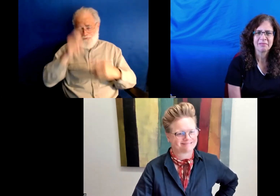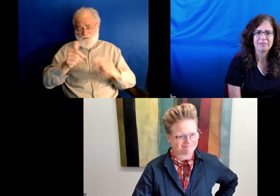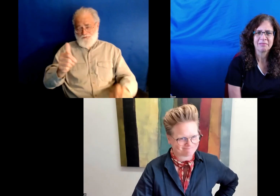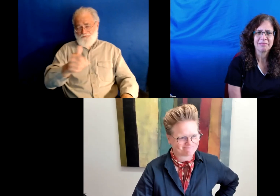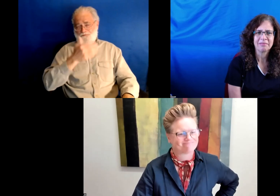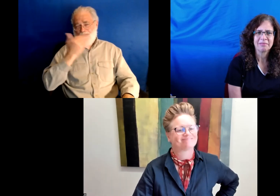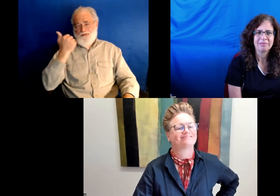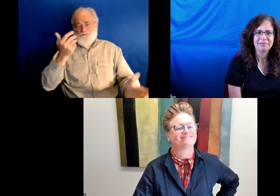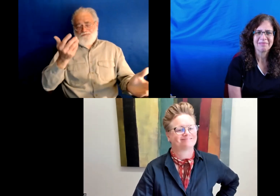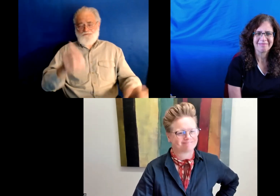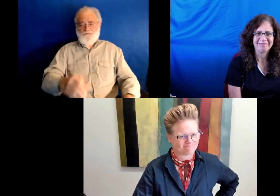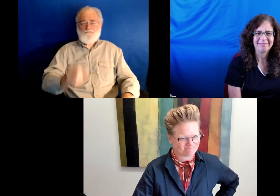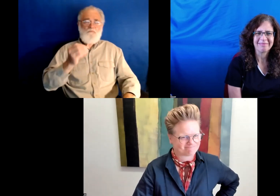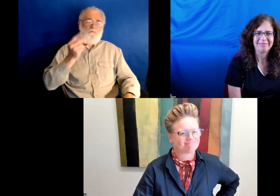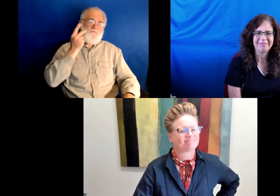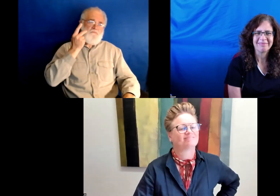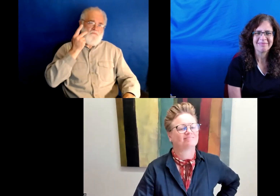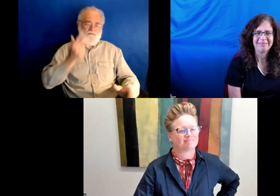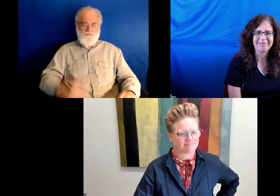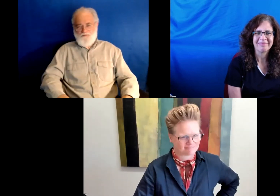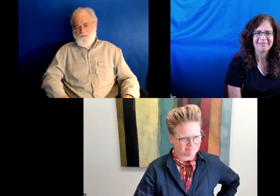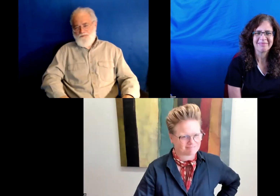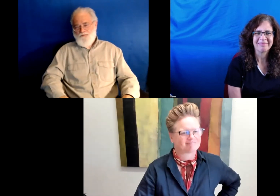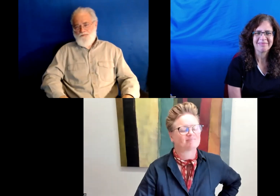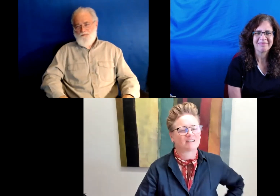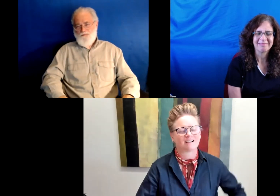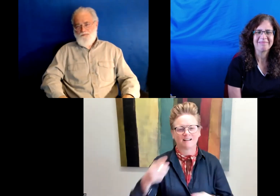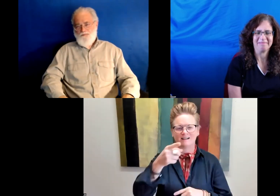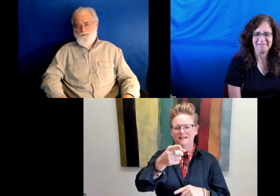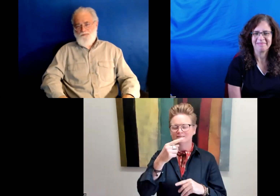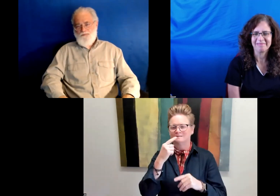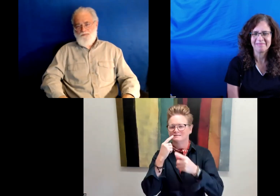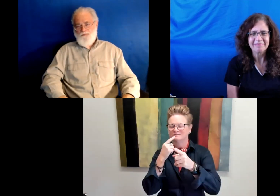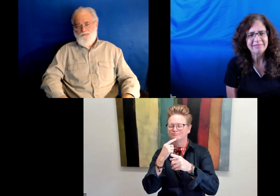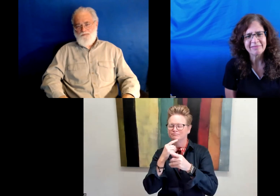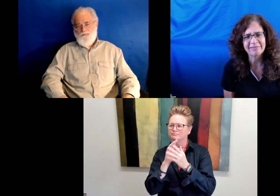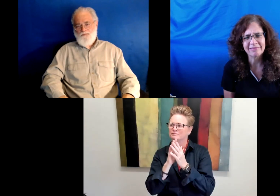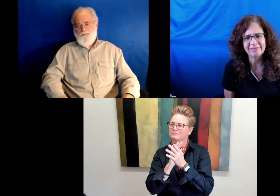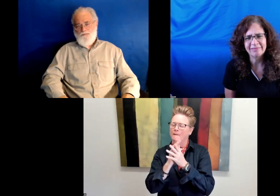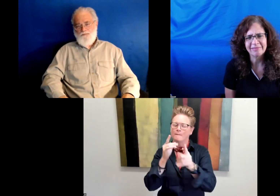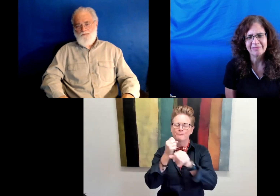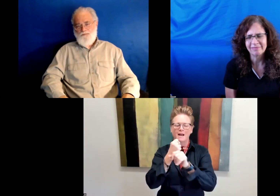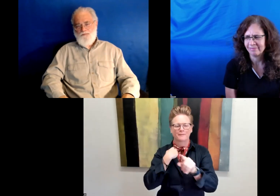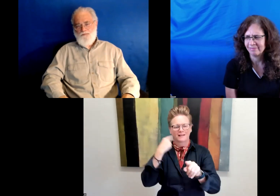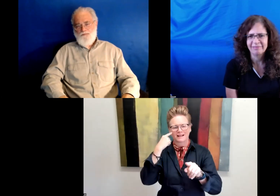why not have more knowledge for themselves? It would be better. We can see about that.